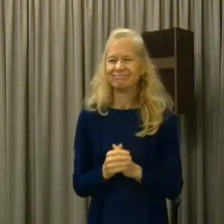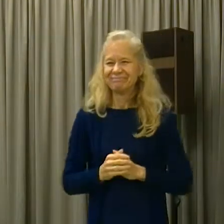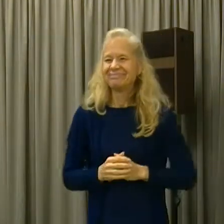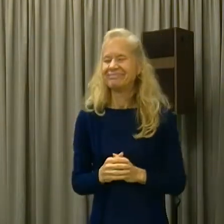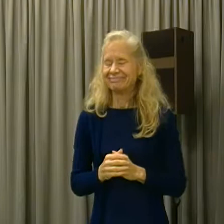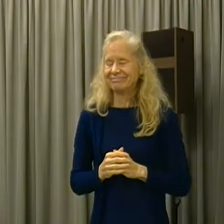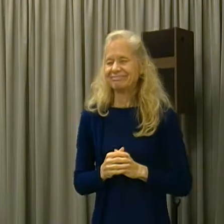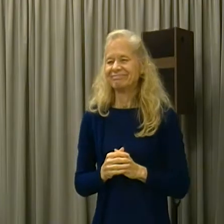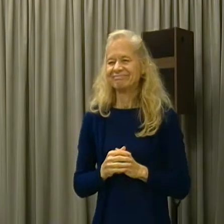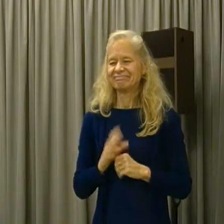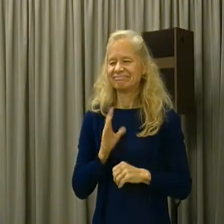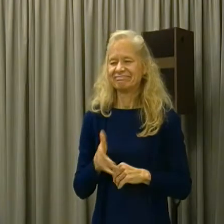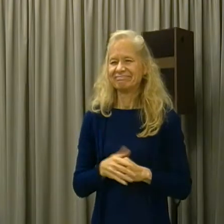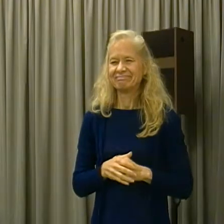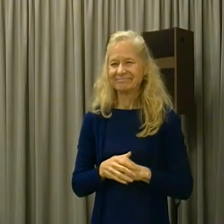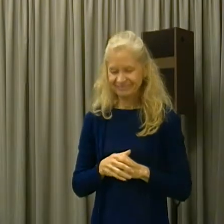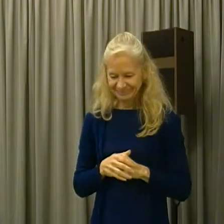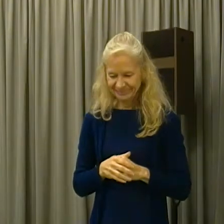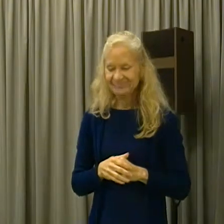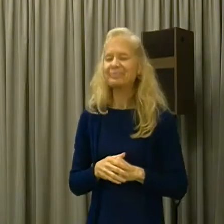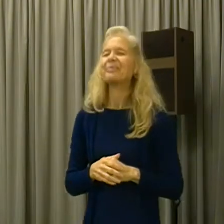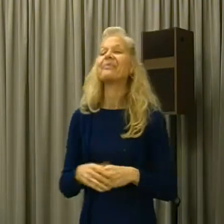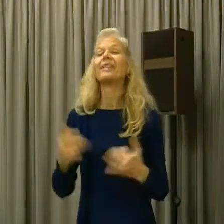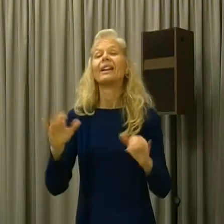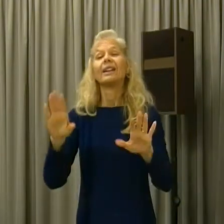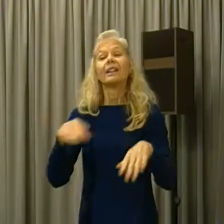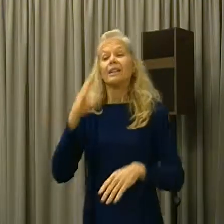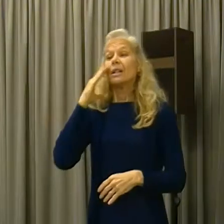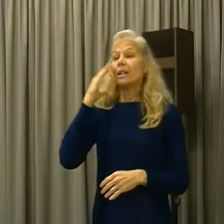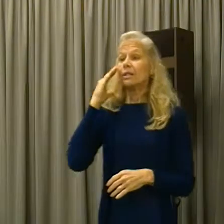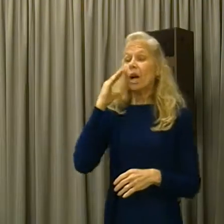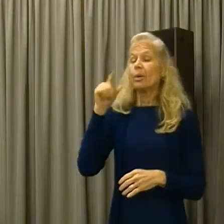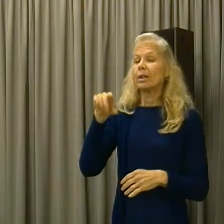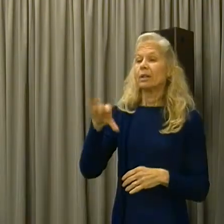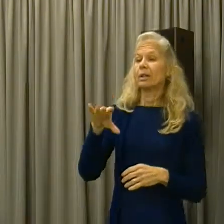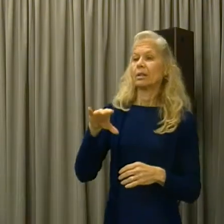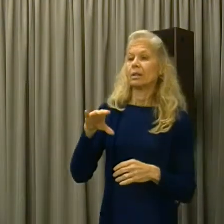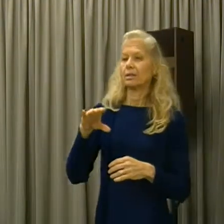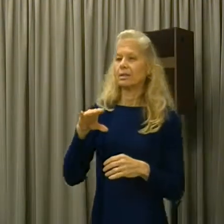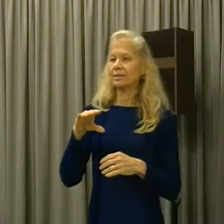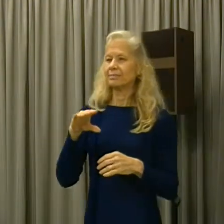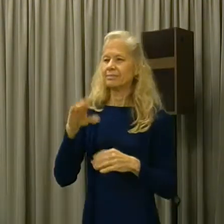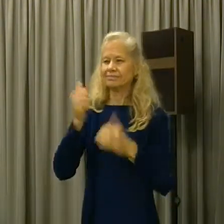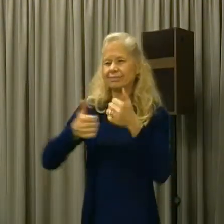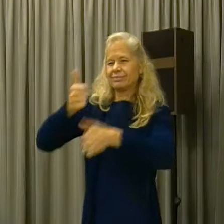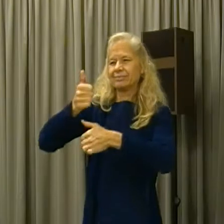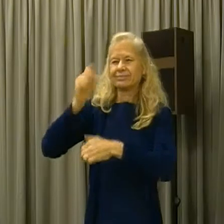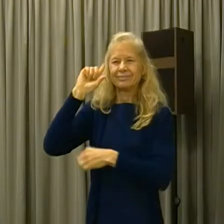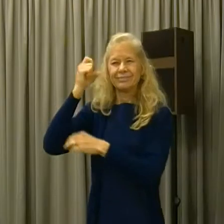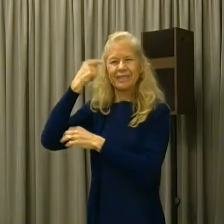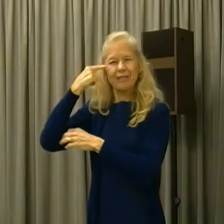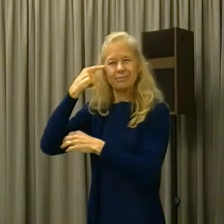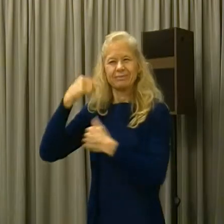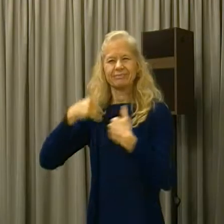The Bureau of Transportation tells us in their statistics that every